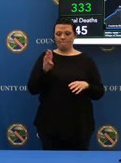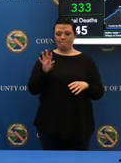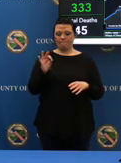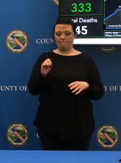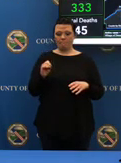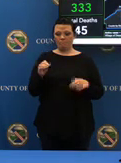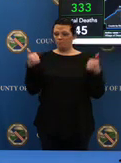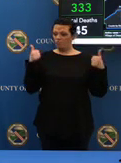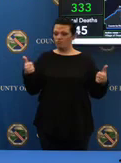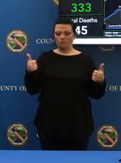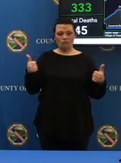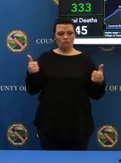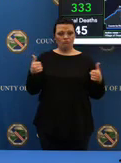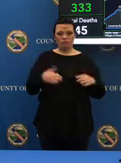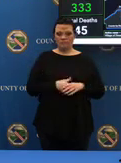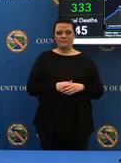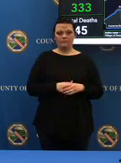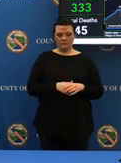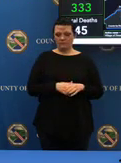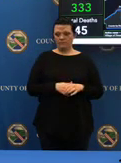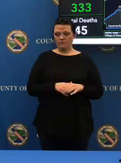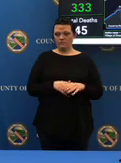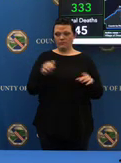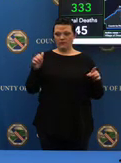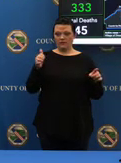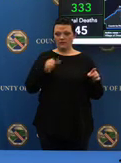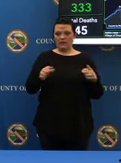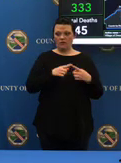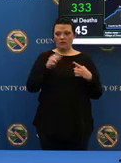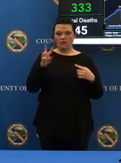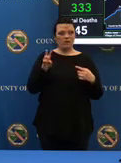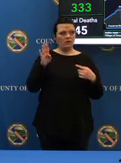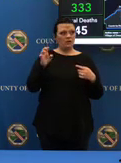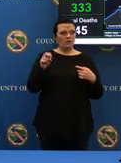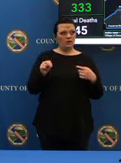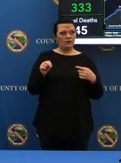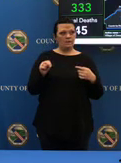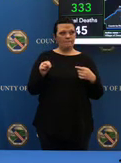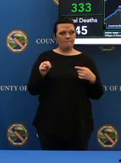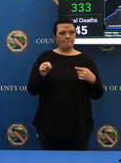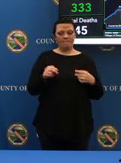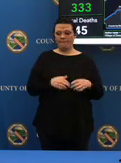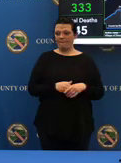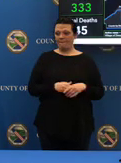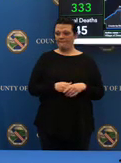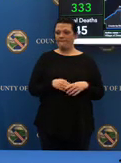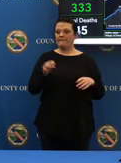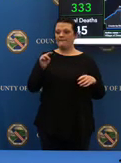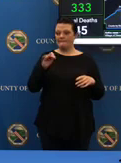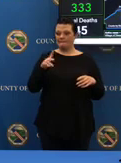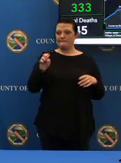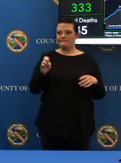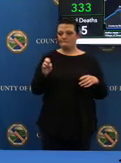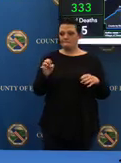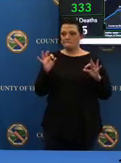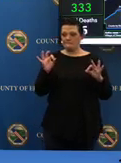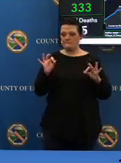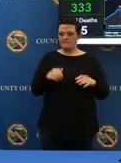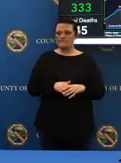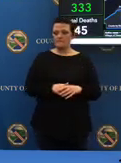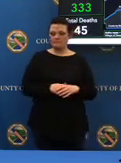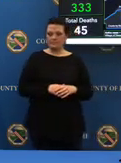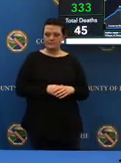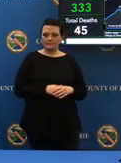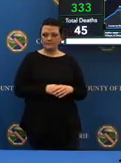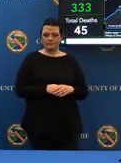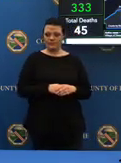WBFO? I'm good. I'm good. All right. Is anybody on from WBEN? Yes, Mike Baggerman here. Hi, Michael.